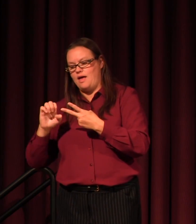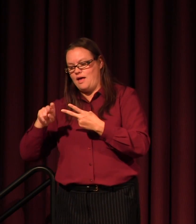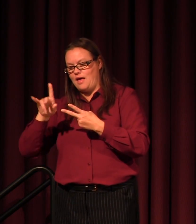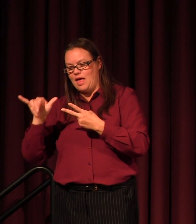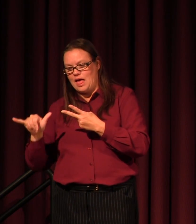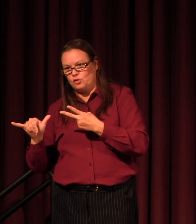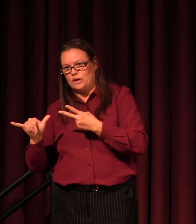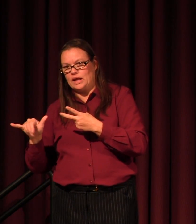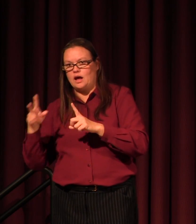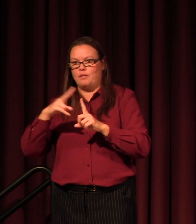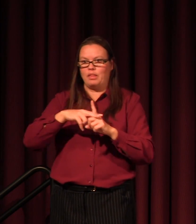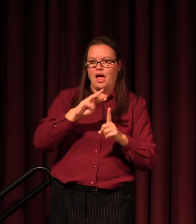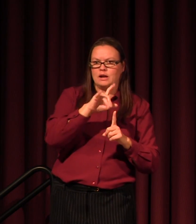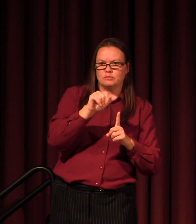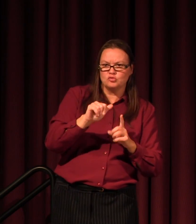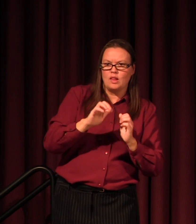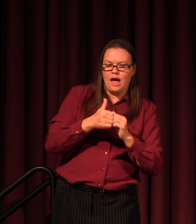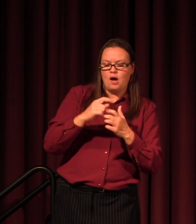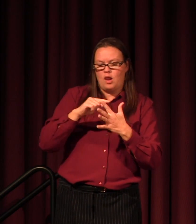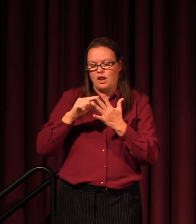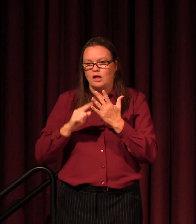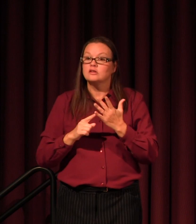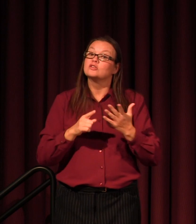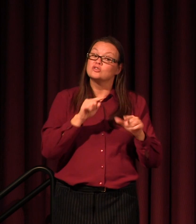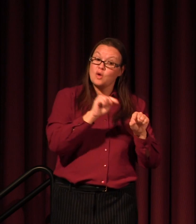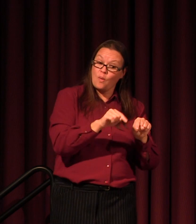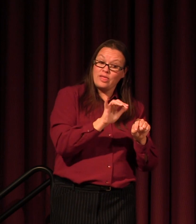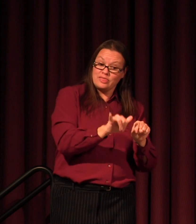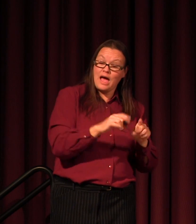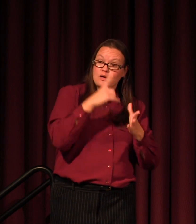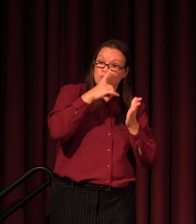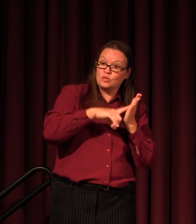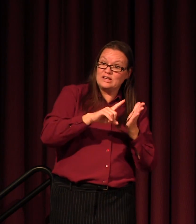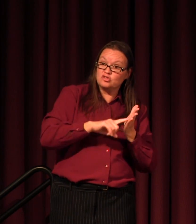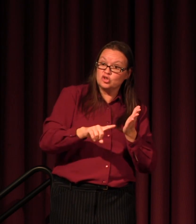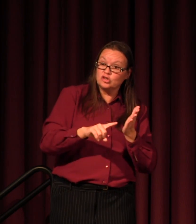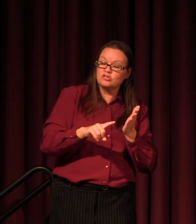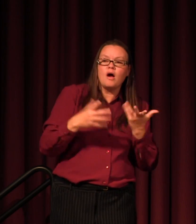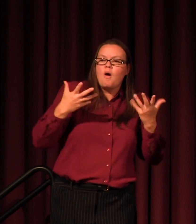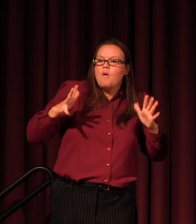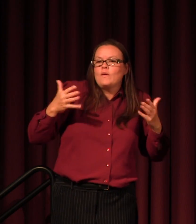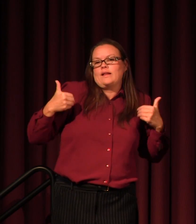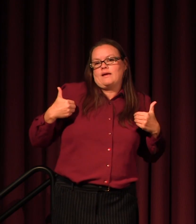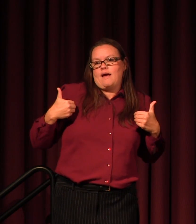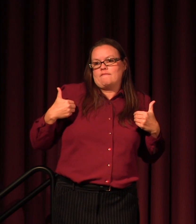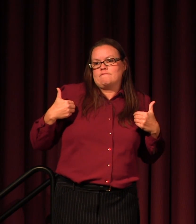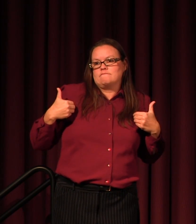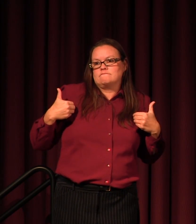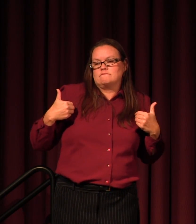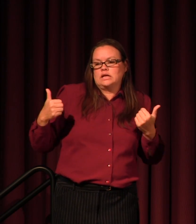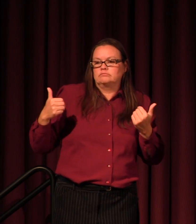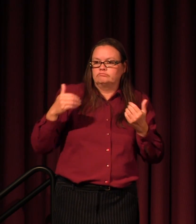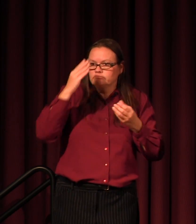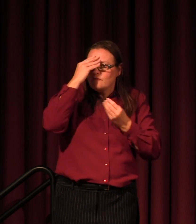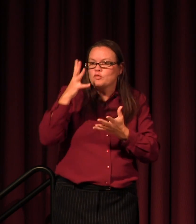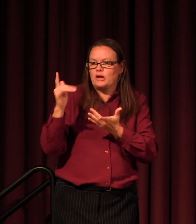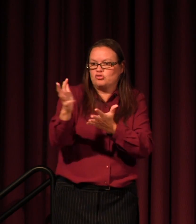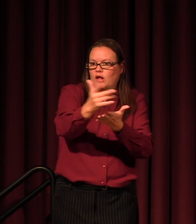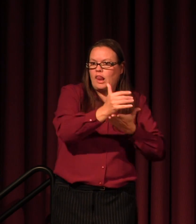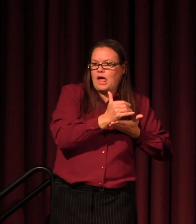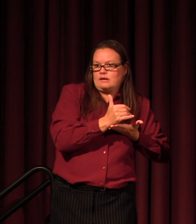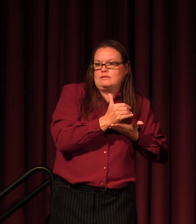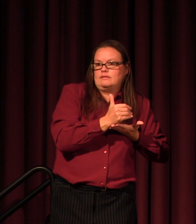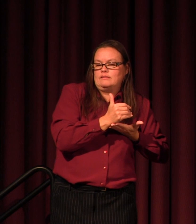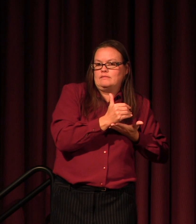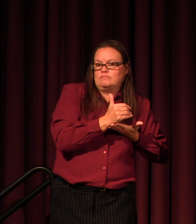Missoula. So it's coming directly from the source that wants to see it happen. So it is a good step, it's a